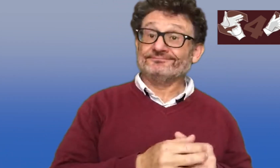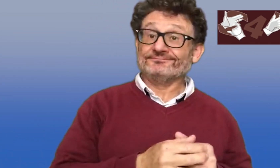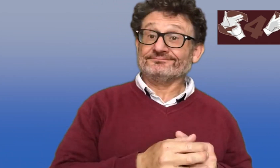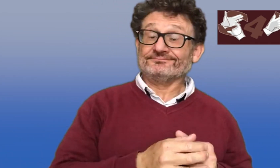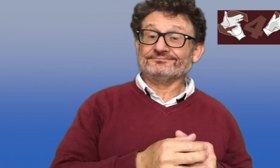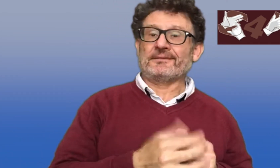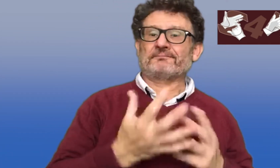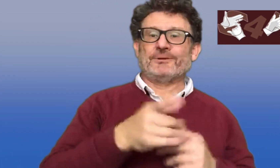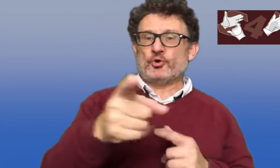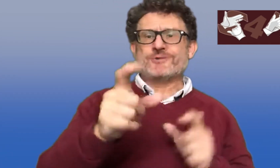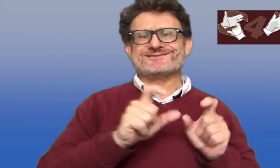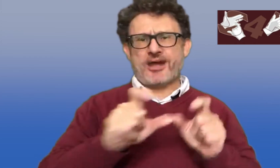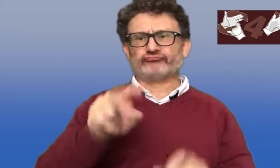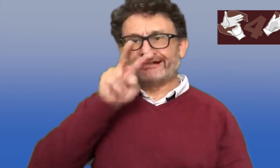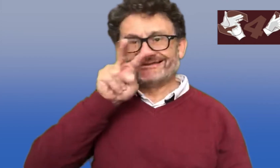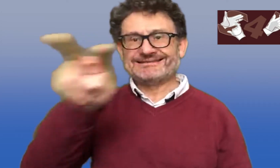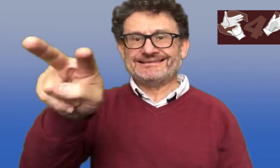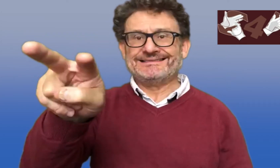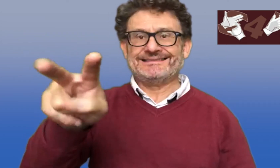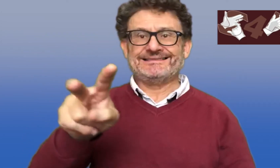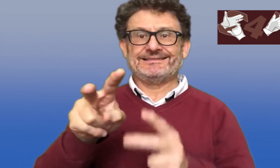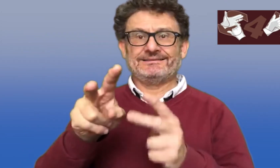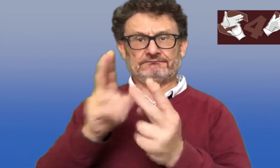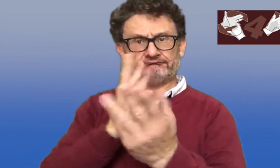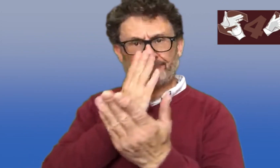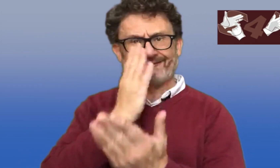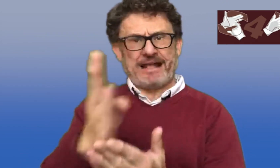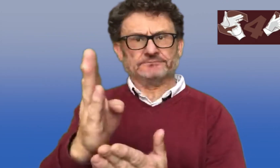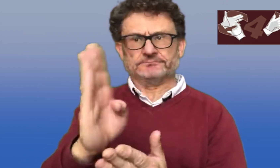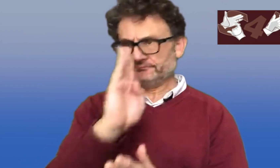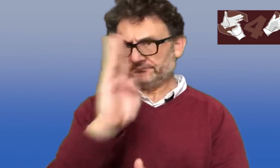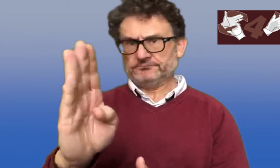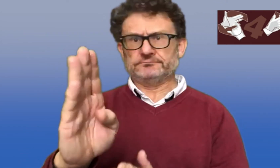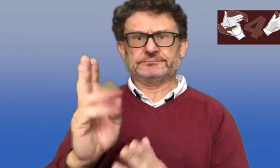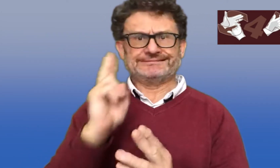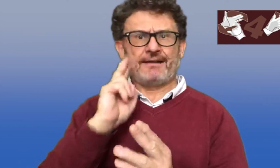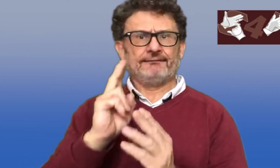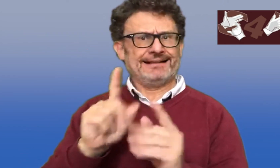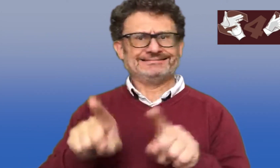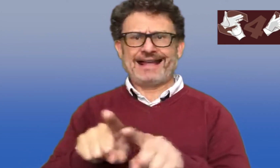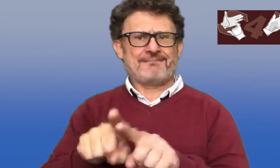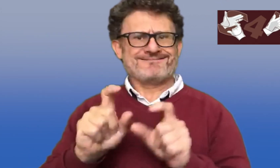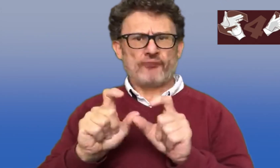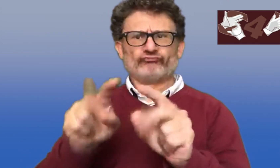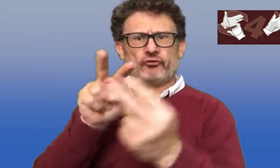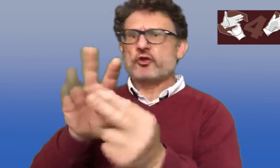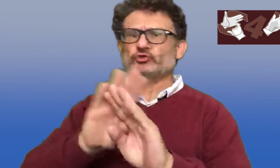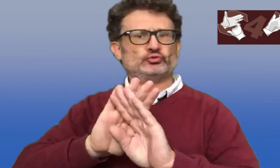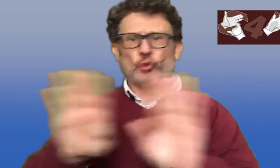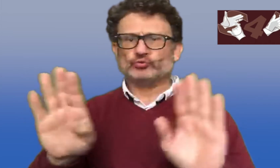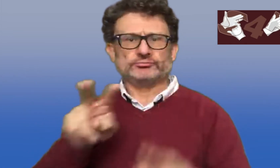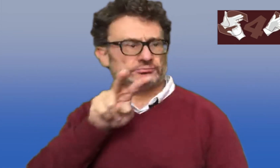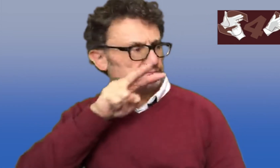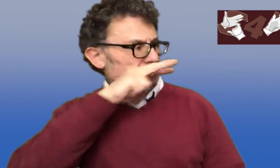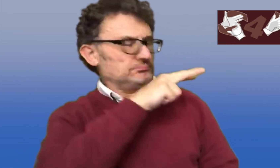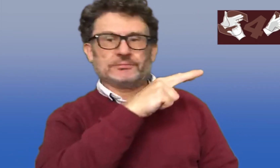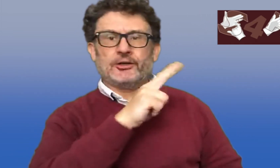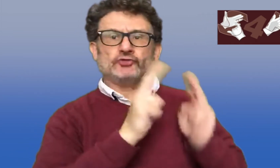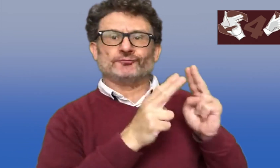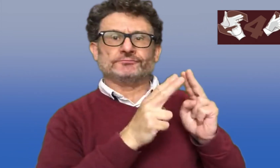to the interpreter to see what's being said by virtue of that's being signed directly from the interpreter. But I would encourage you to maintain eye